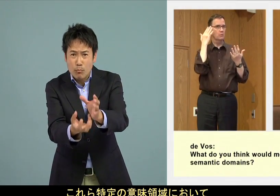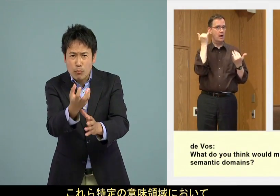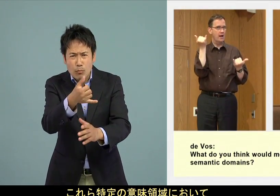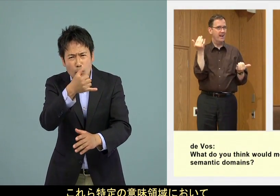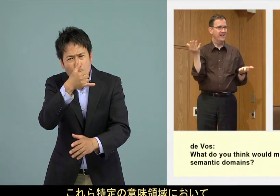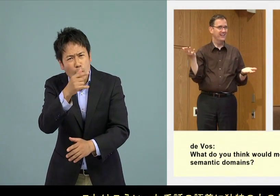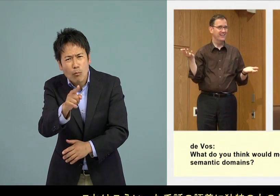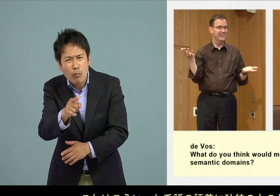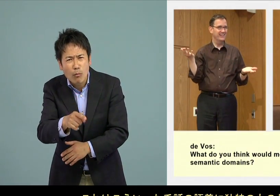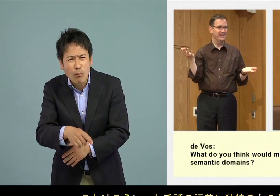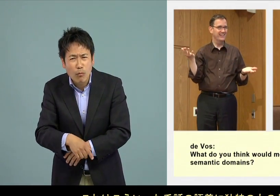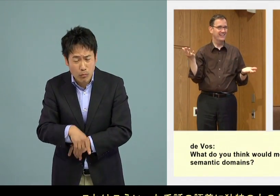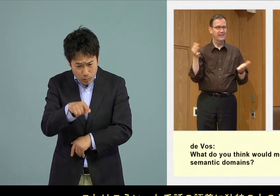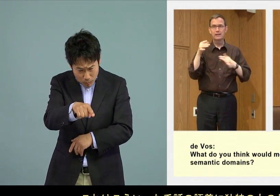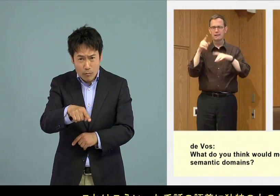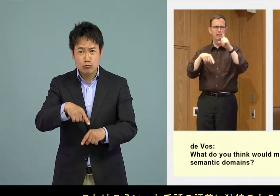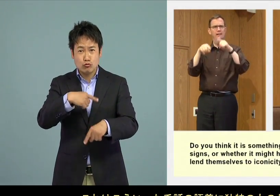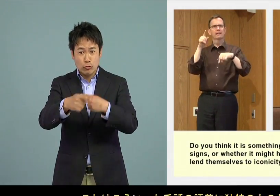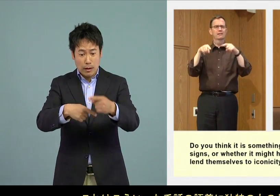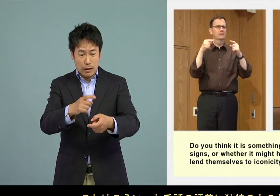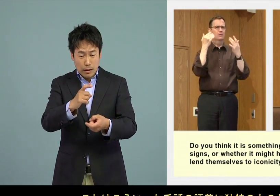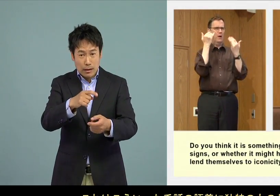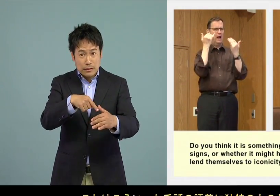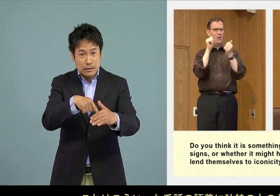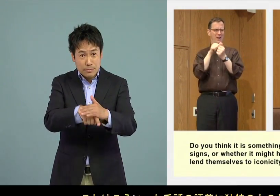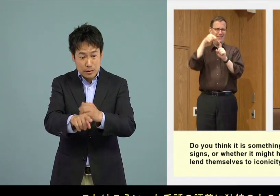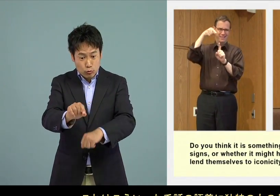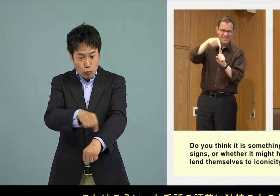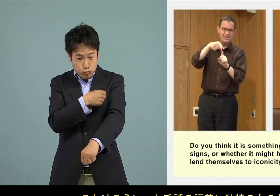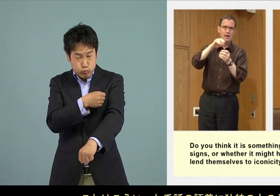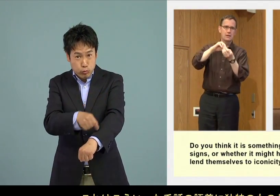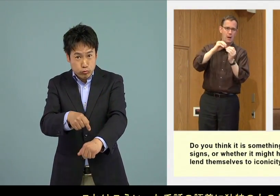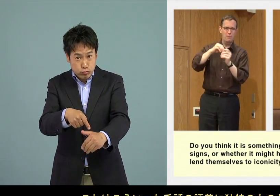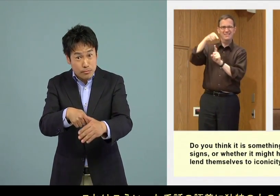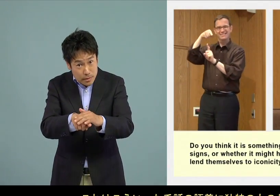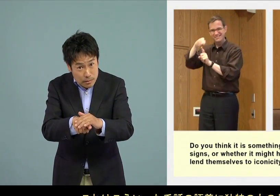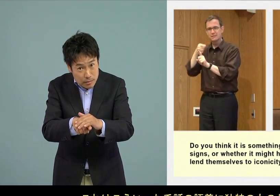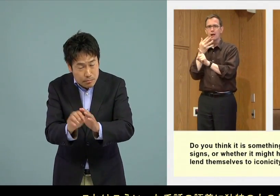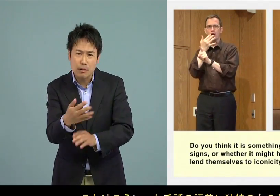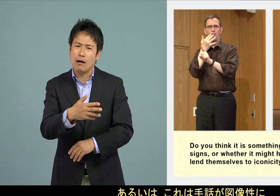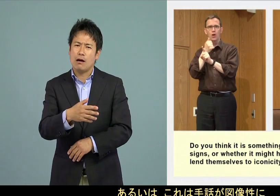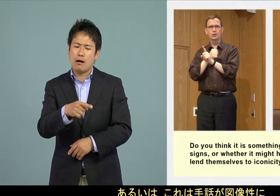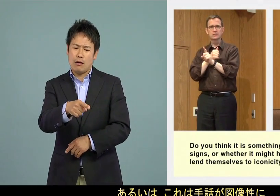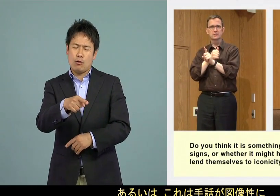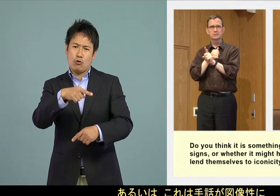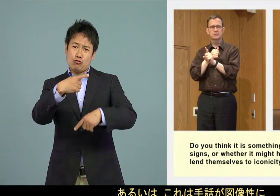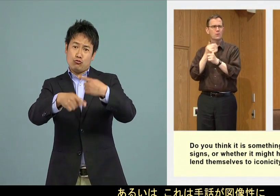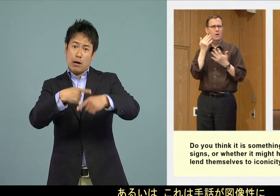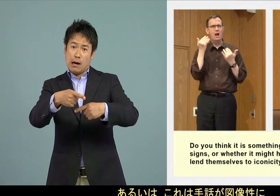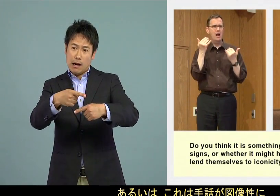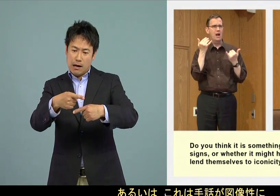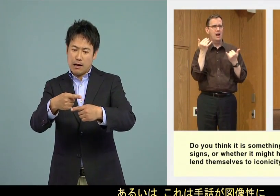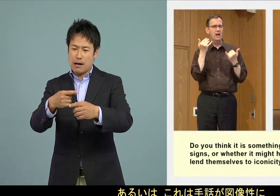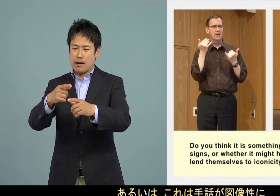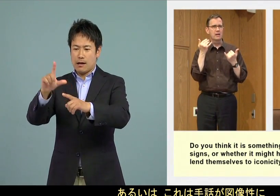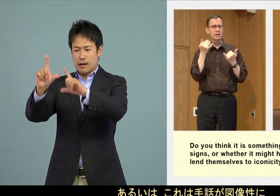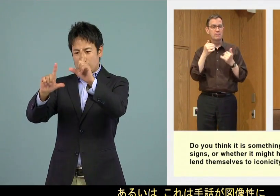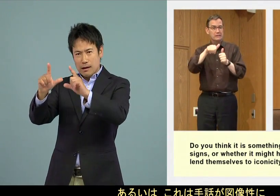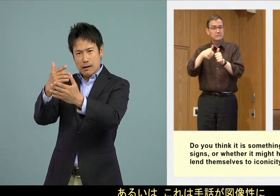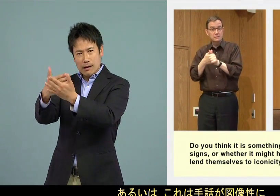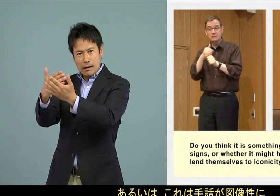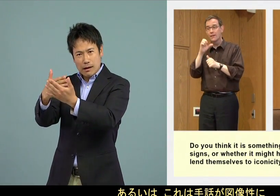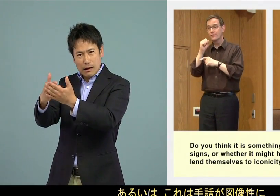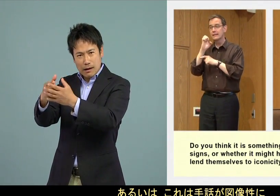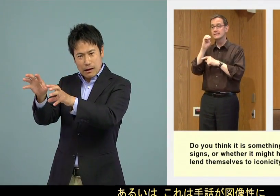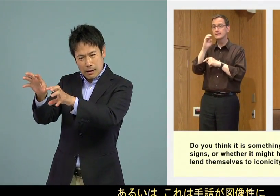the variation within these specific semantic domains? Do you think it's something particular about the semantics of those signs, or whether it might have something to do